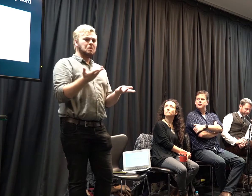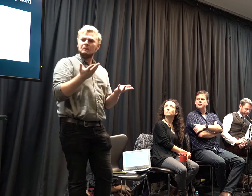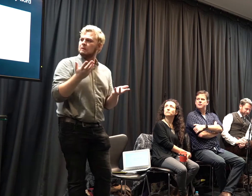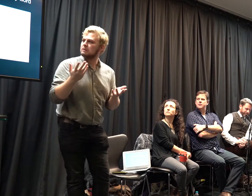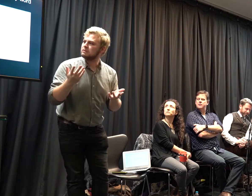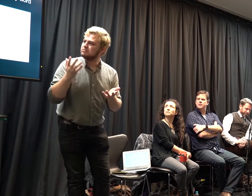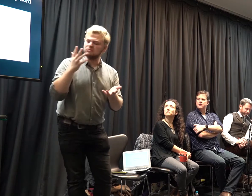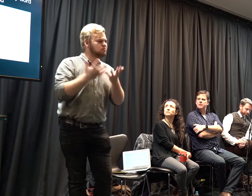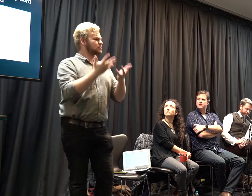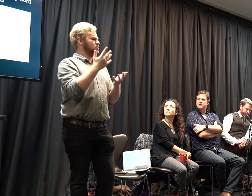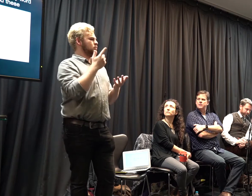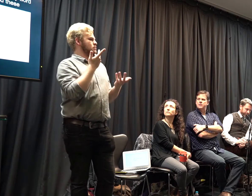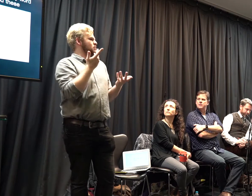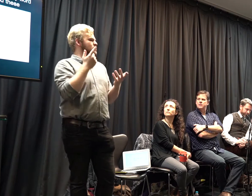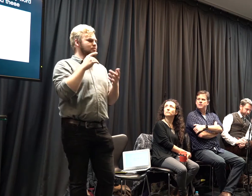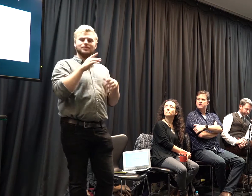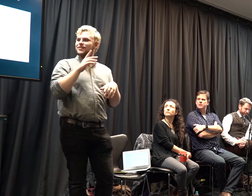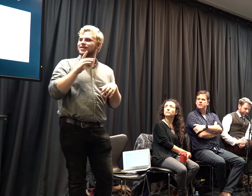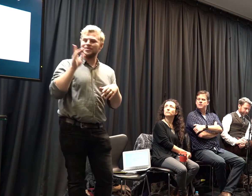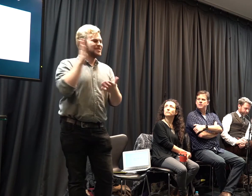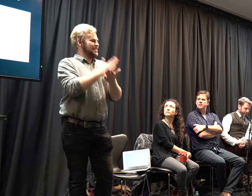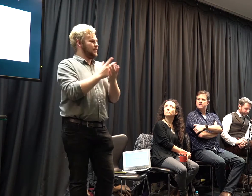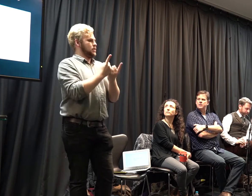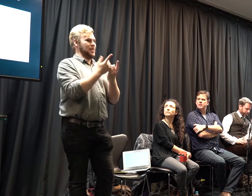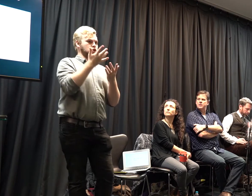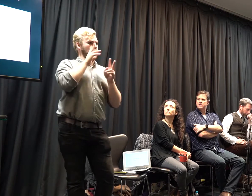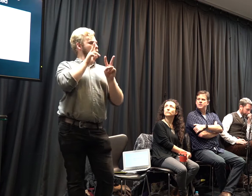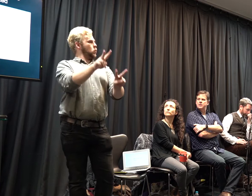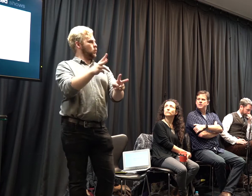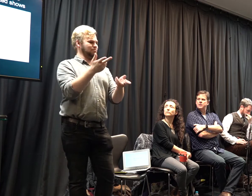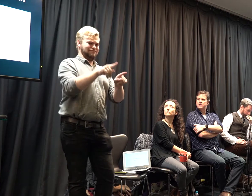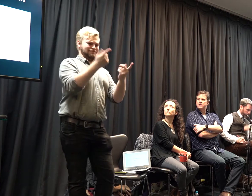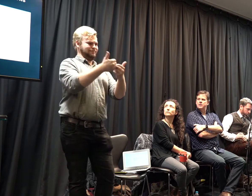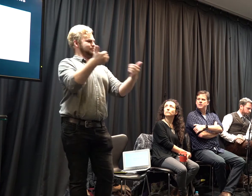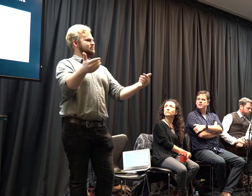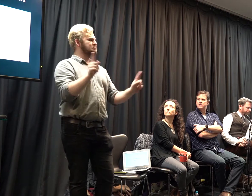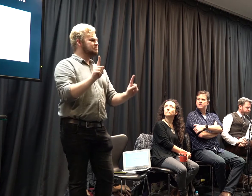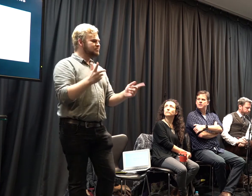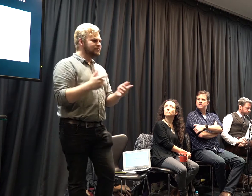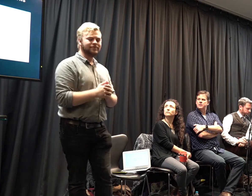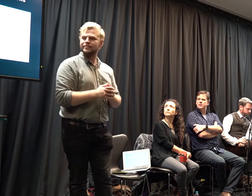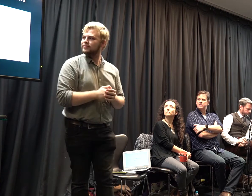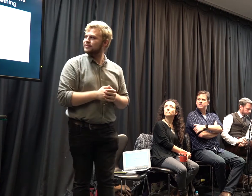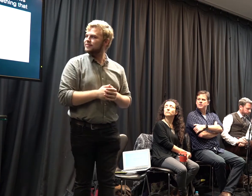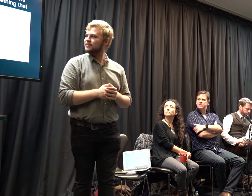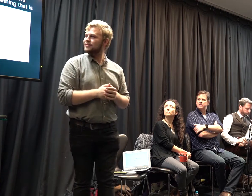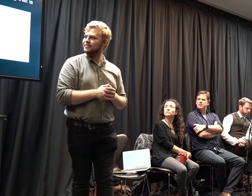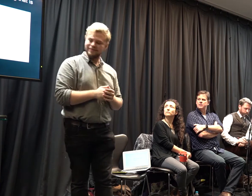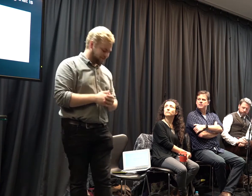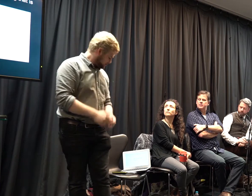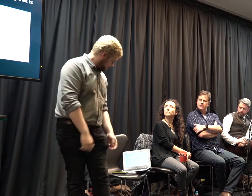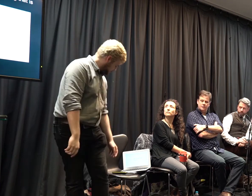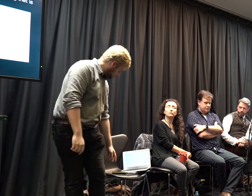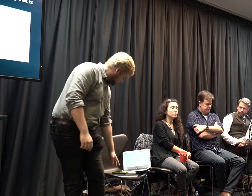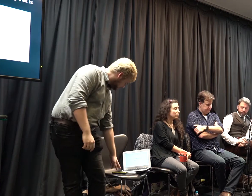However, with BSL interpreted shows and captioned performances, they are something that is being used and